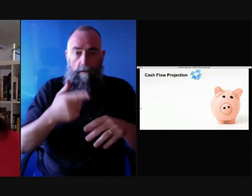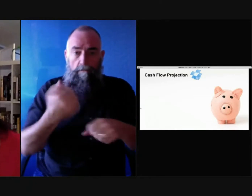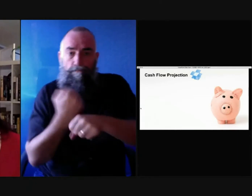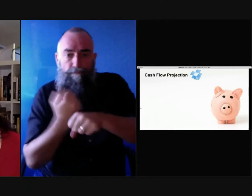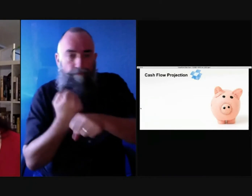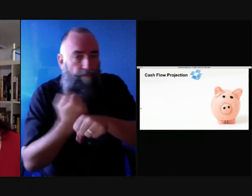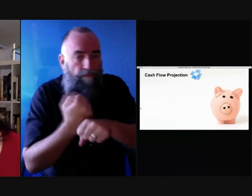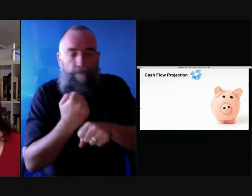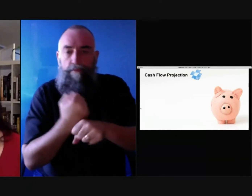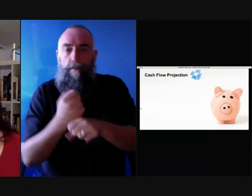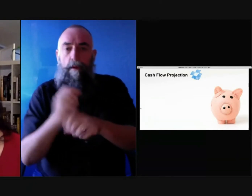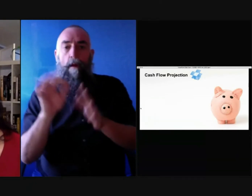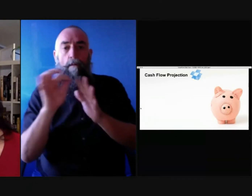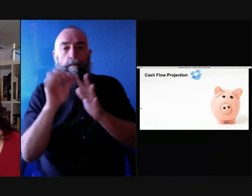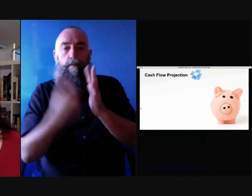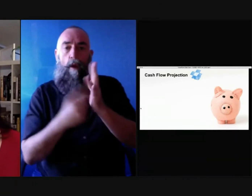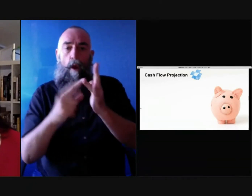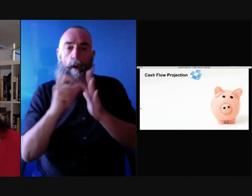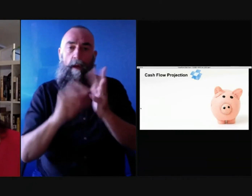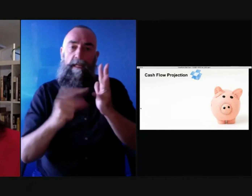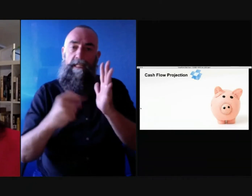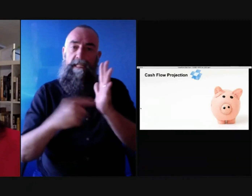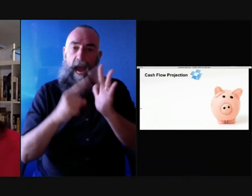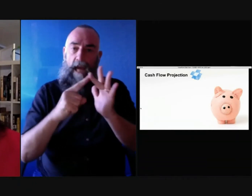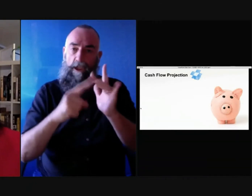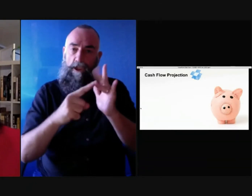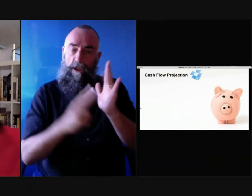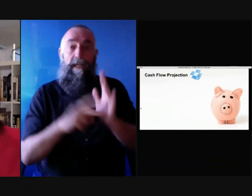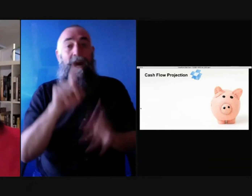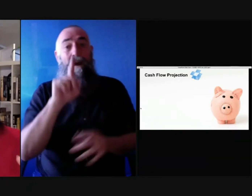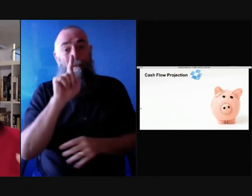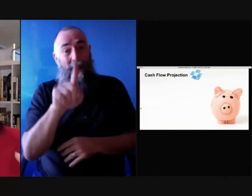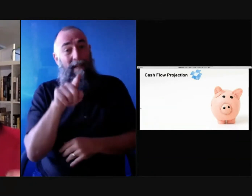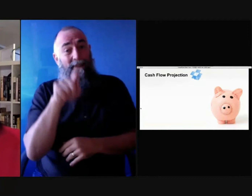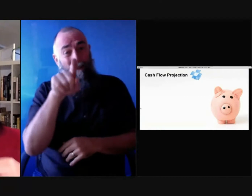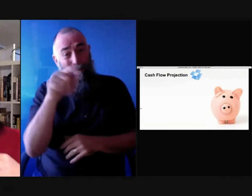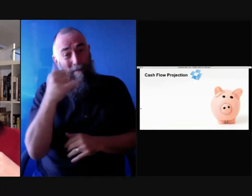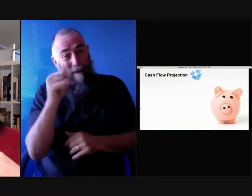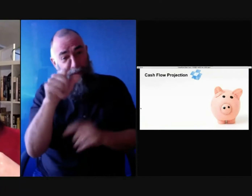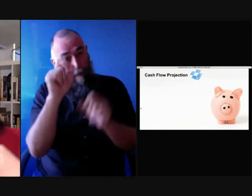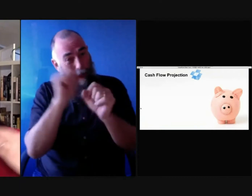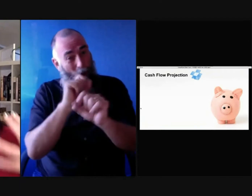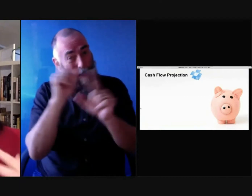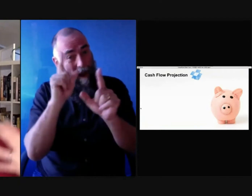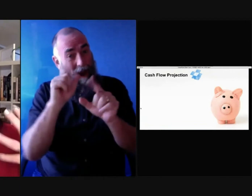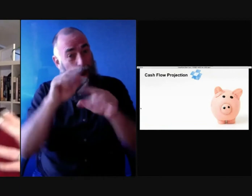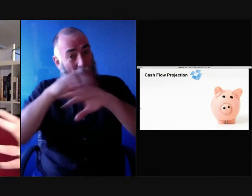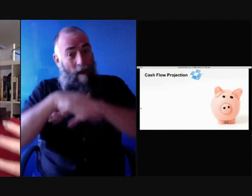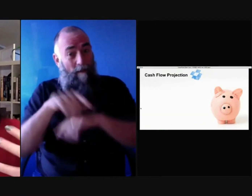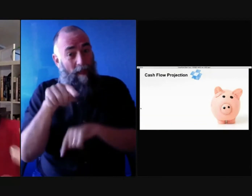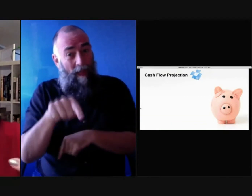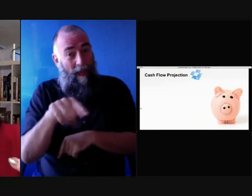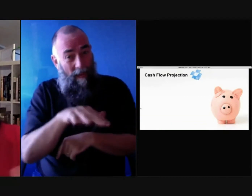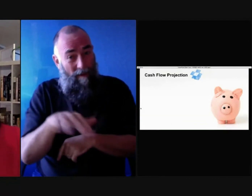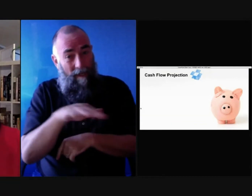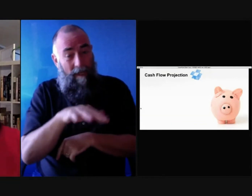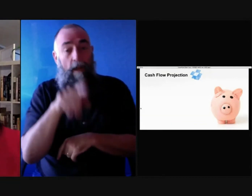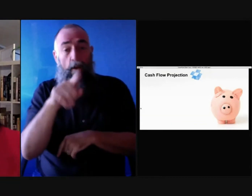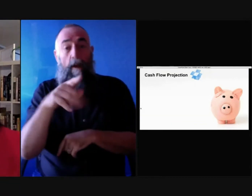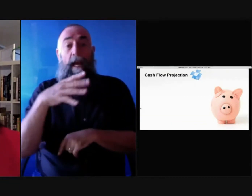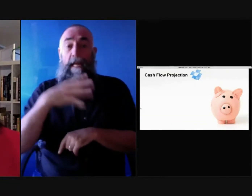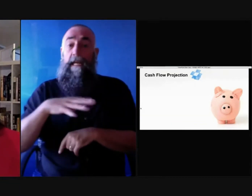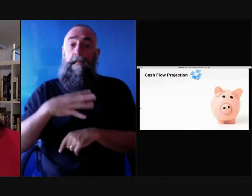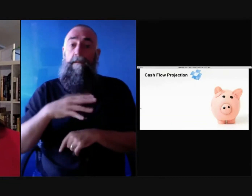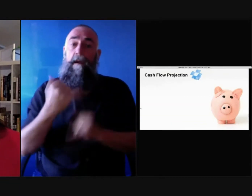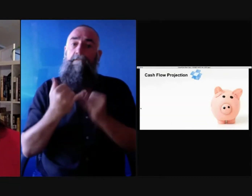knock-on effect is coming, and I know that you're aware of that. So this is about ensuring that being very clear